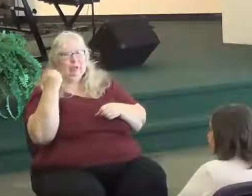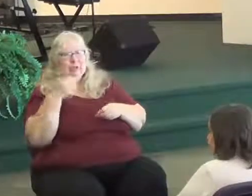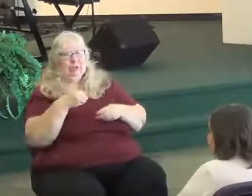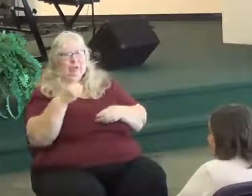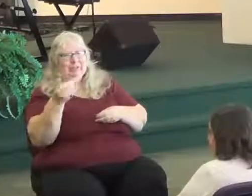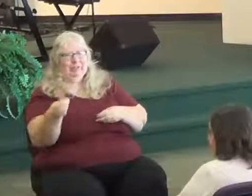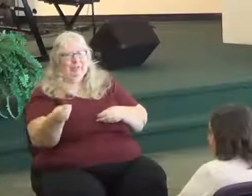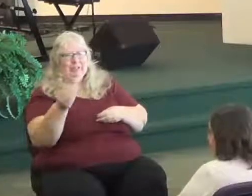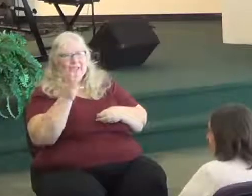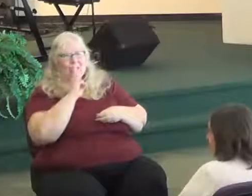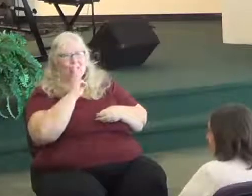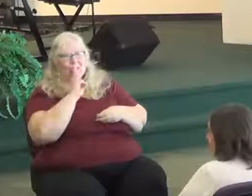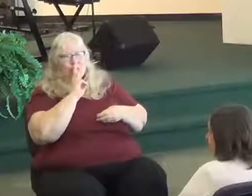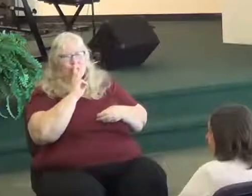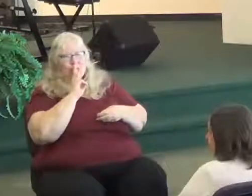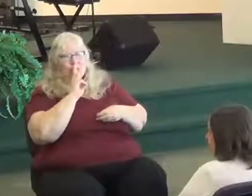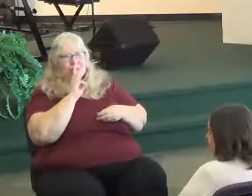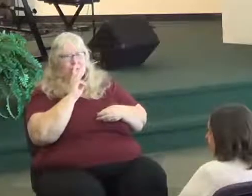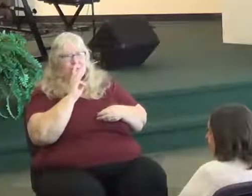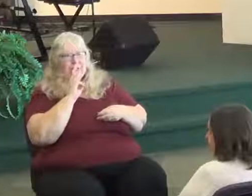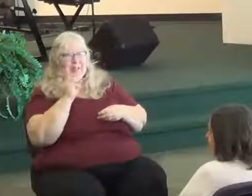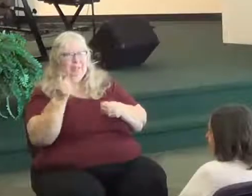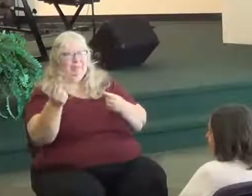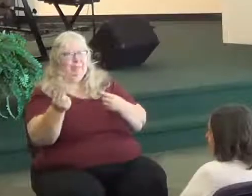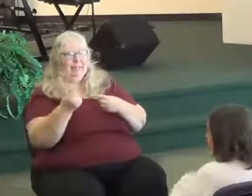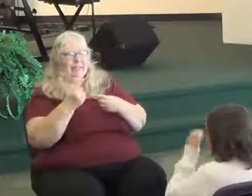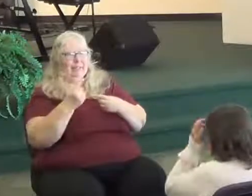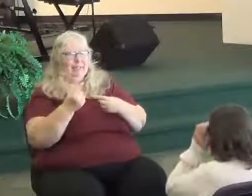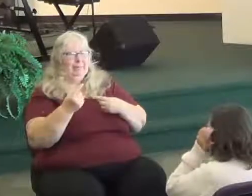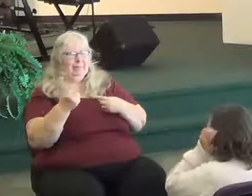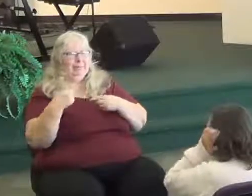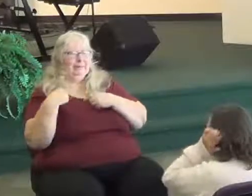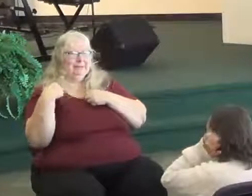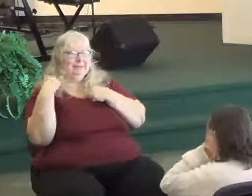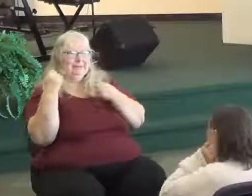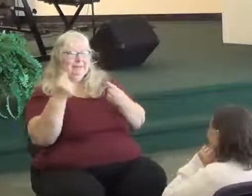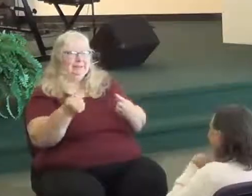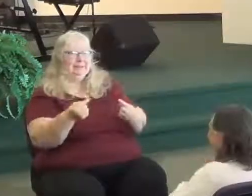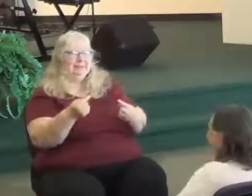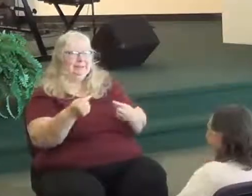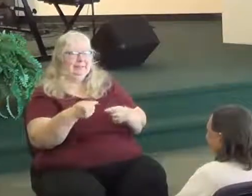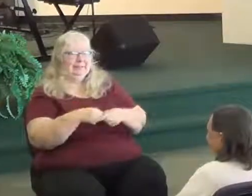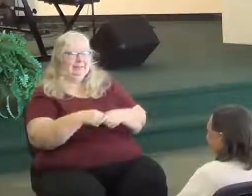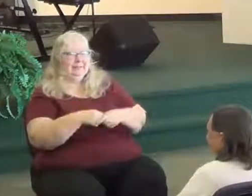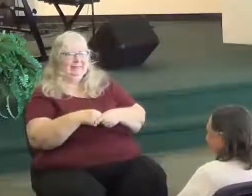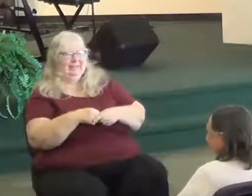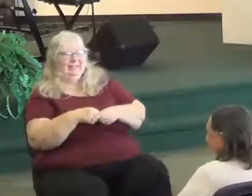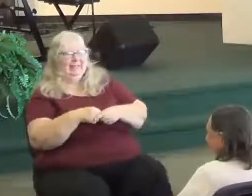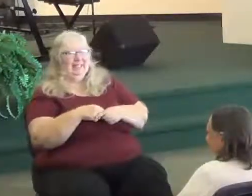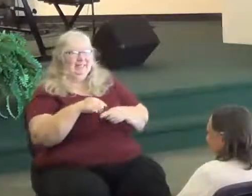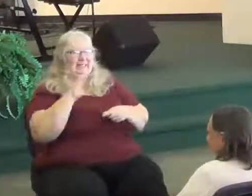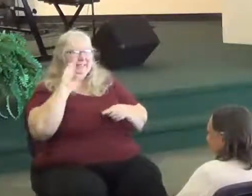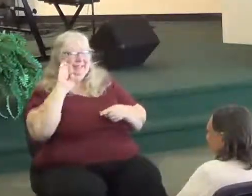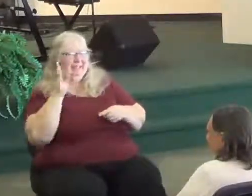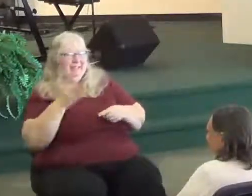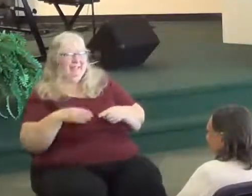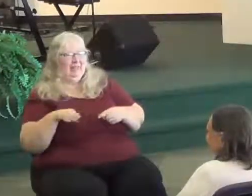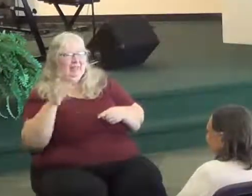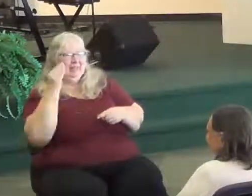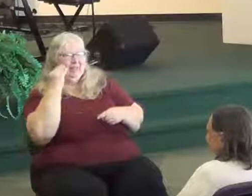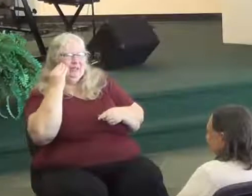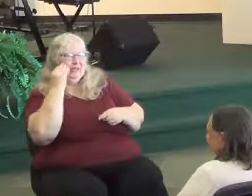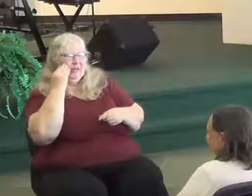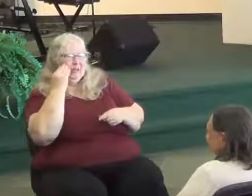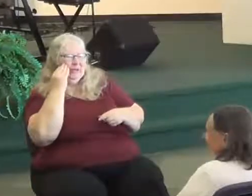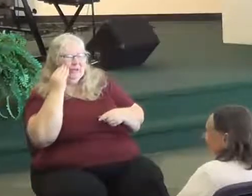gave them some water, and they've been coming to church ever since. So you just never know. Jesus has